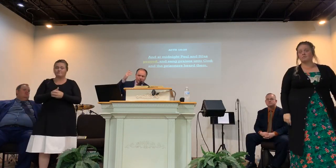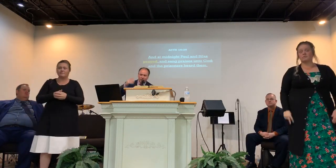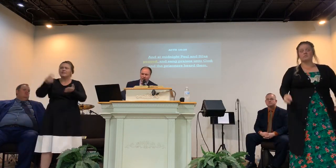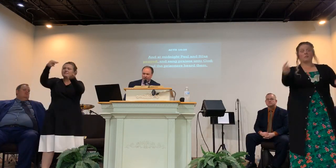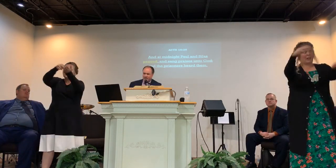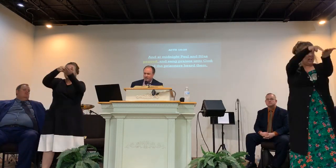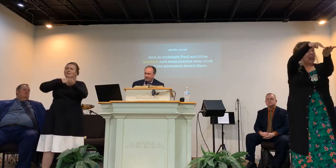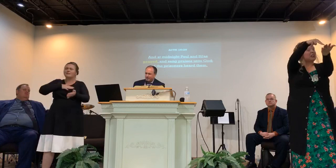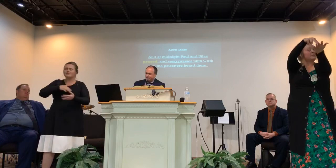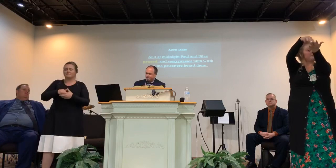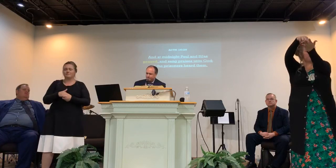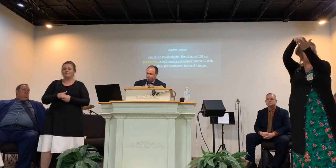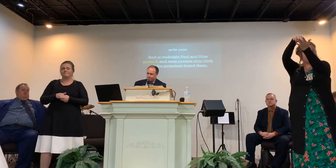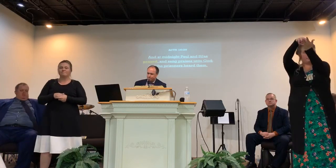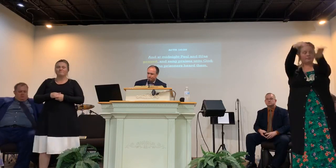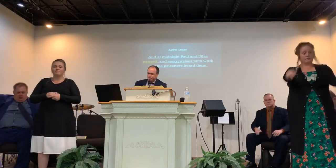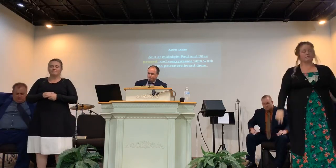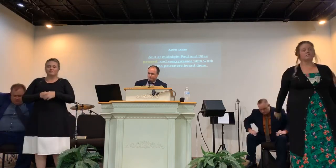Stand with me for a minute.